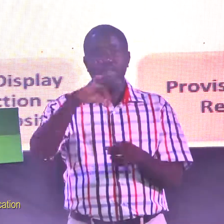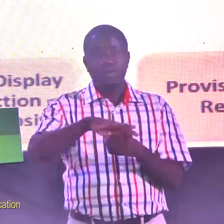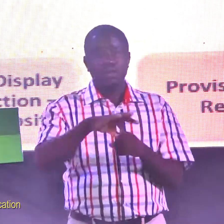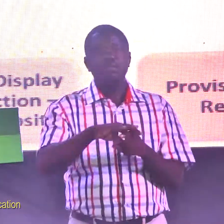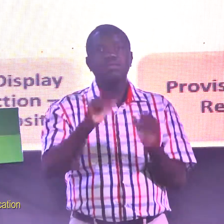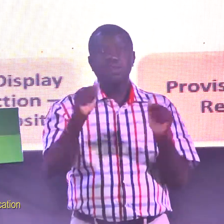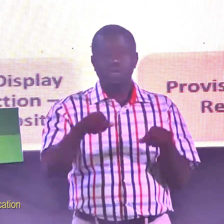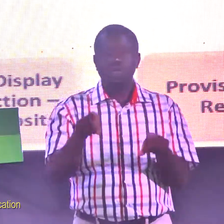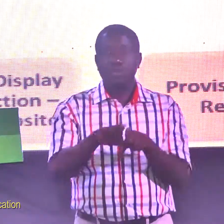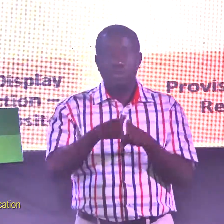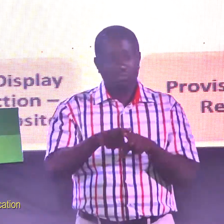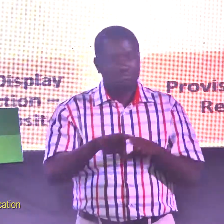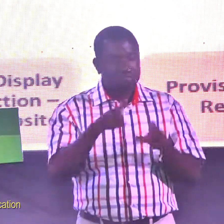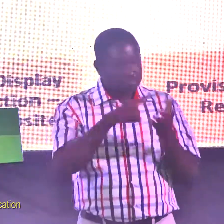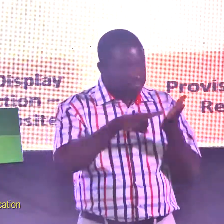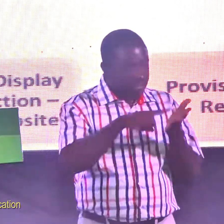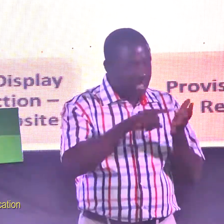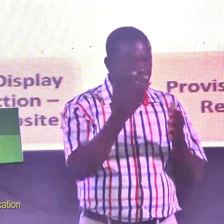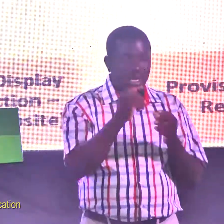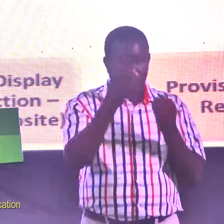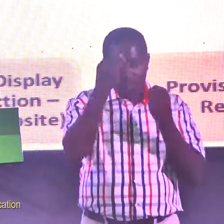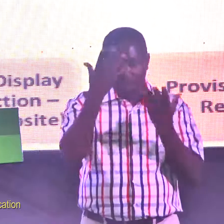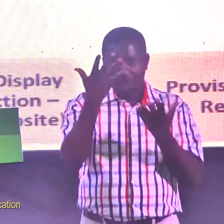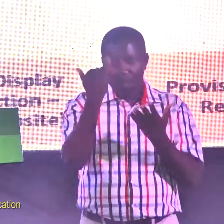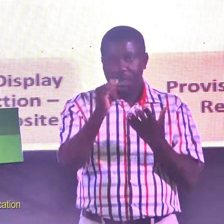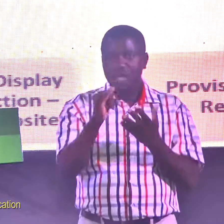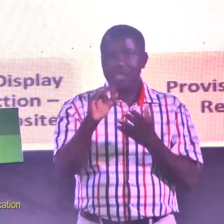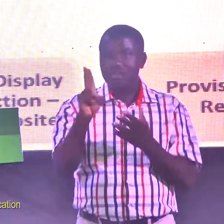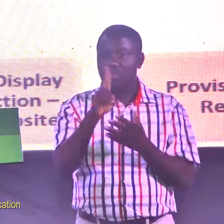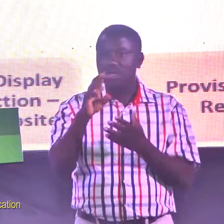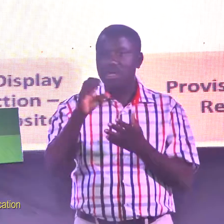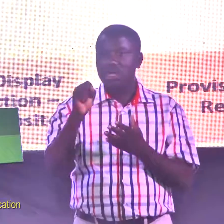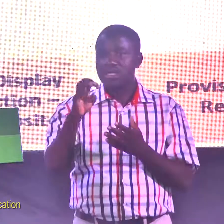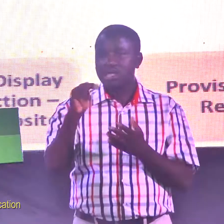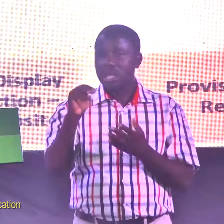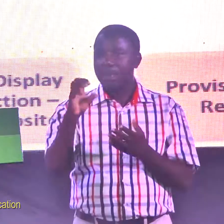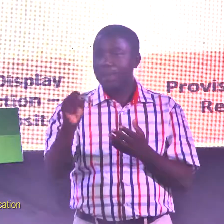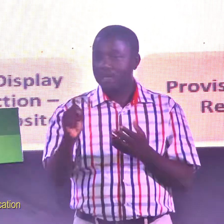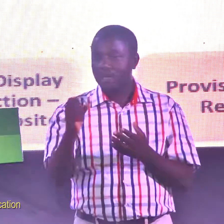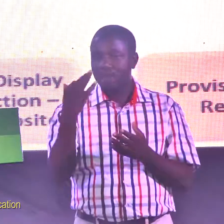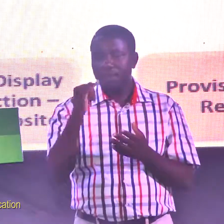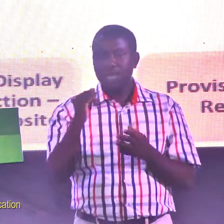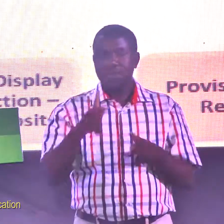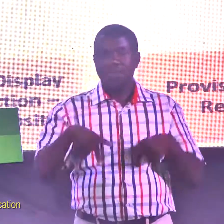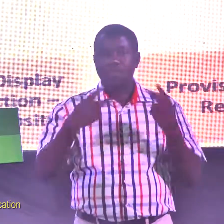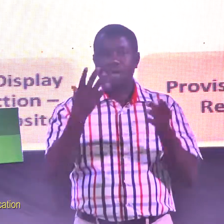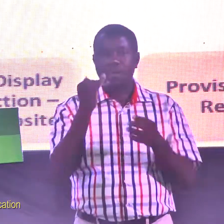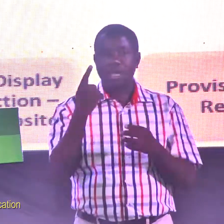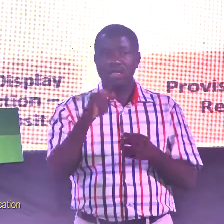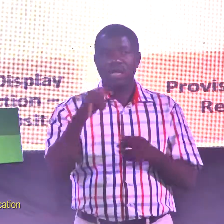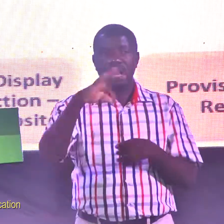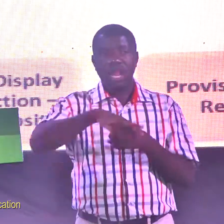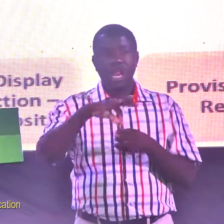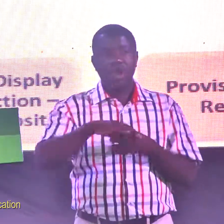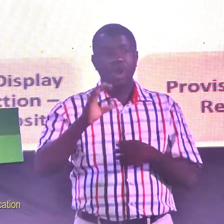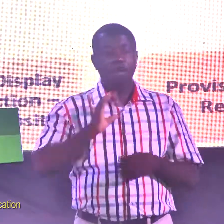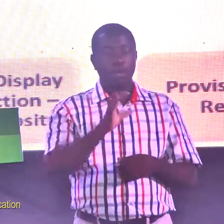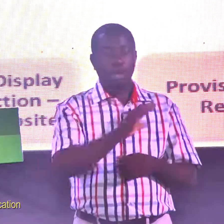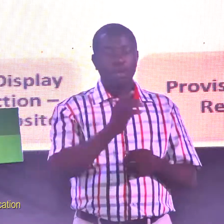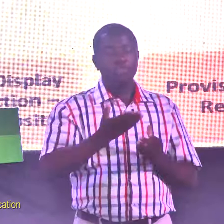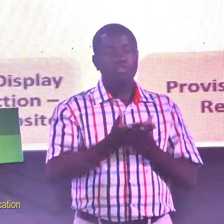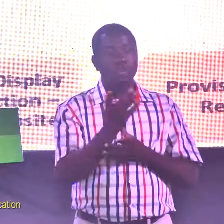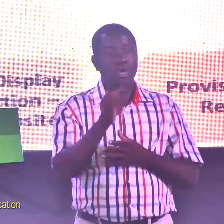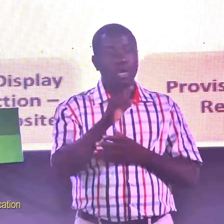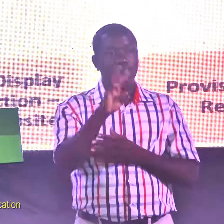can verify their details using an SMS platform provided by the Electoral Commission of Zambia, and through the